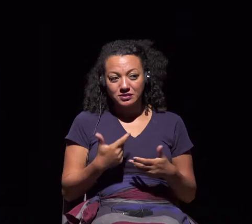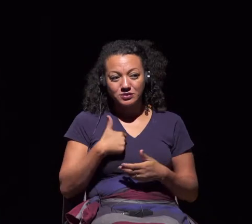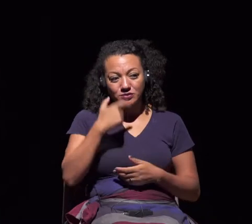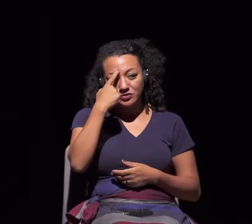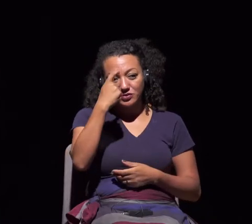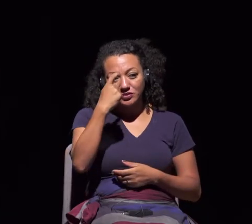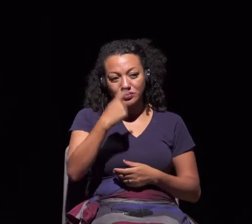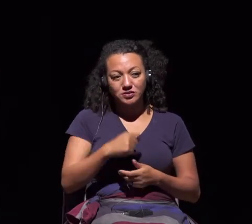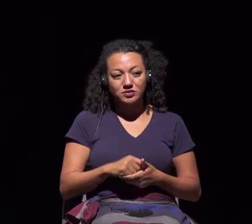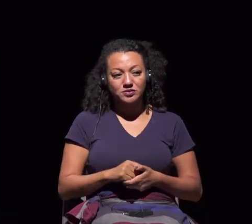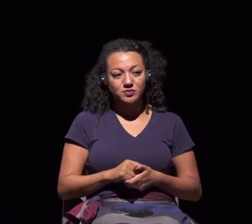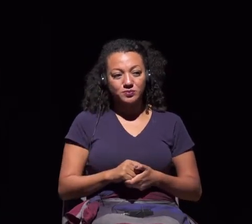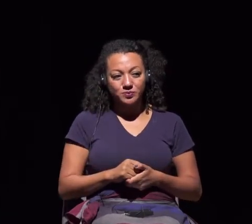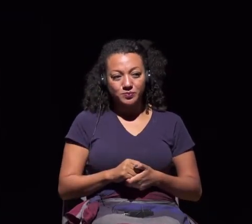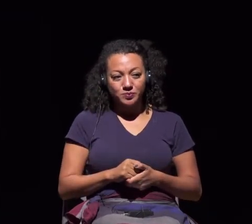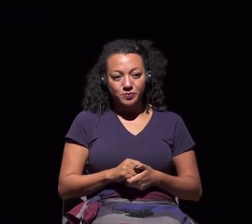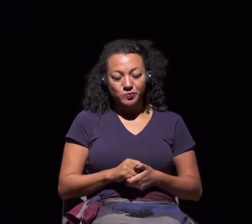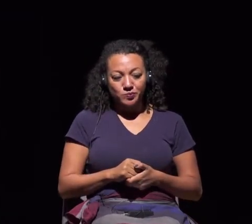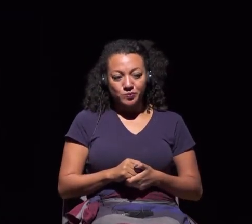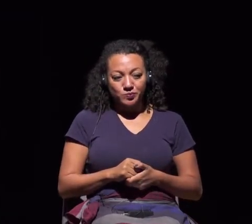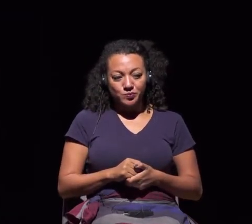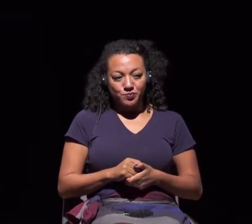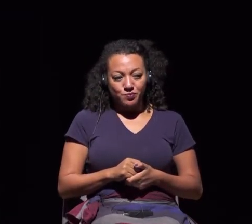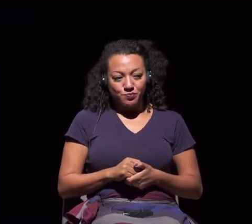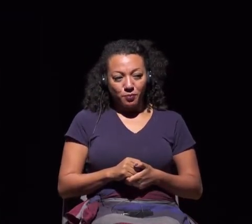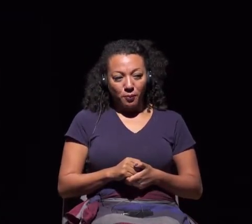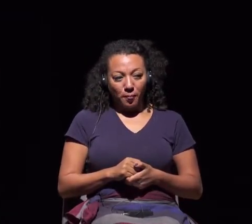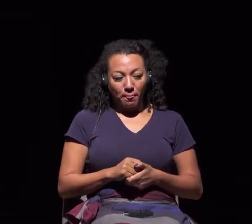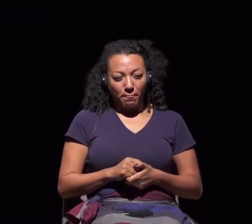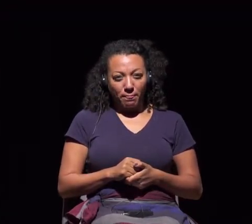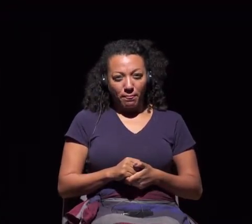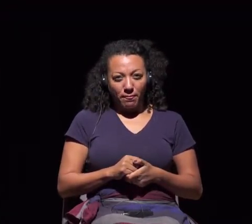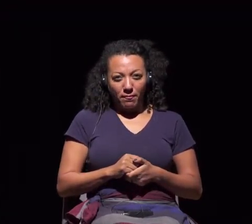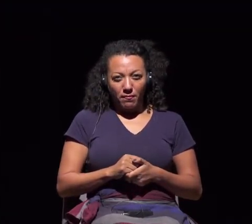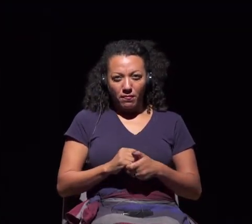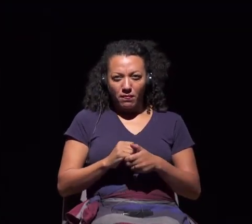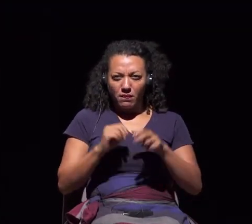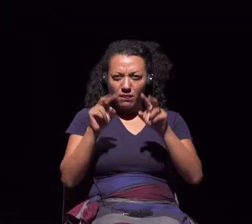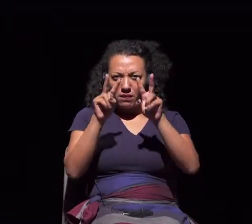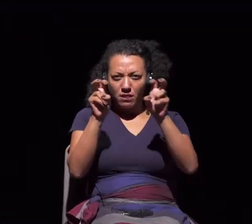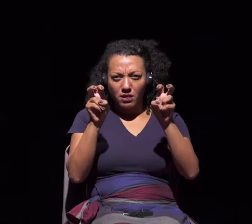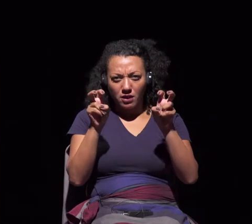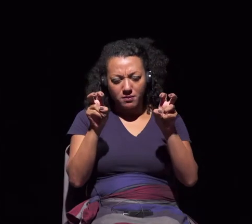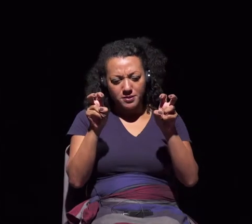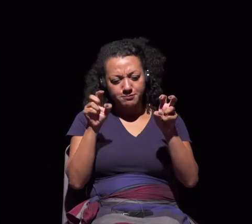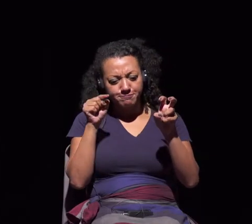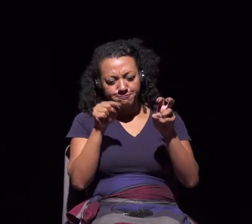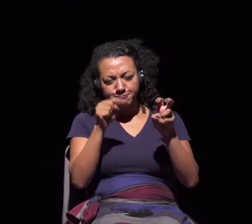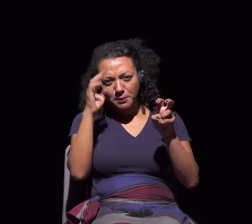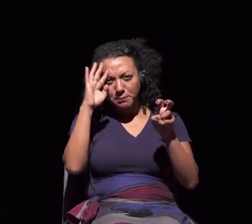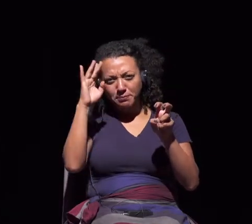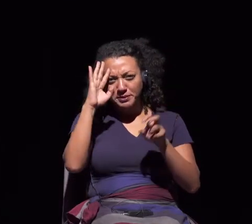as an opportunity to indulge a bit and to think through the way that